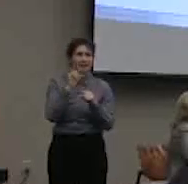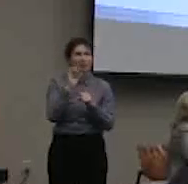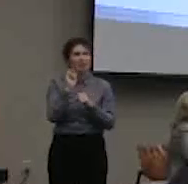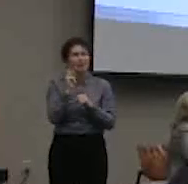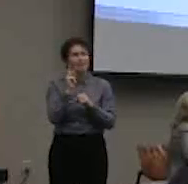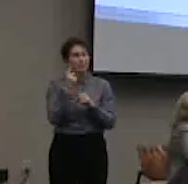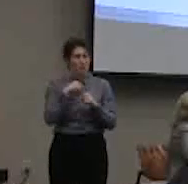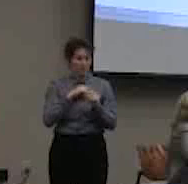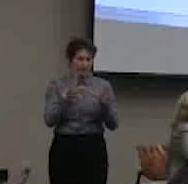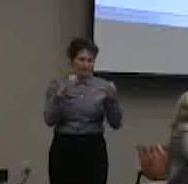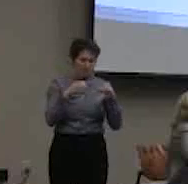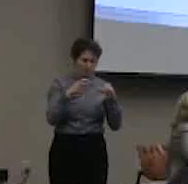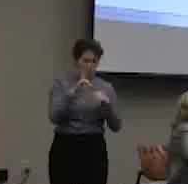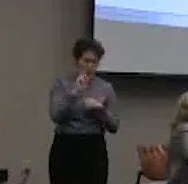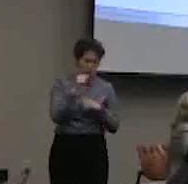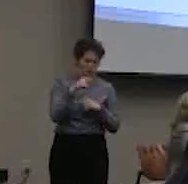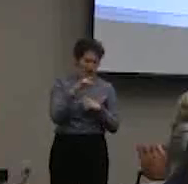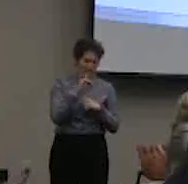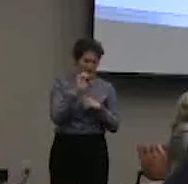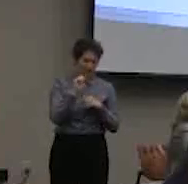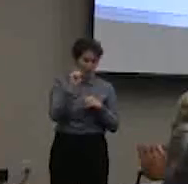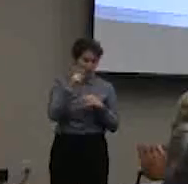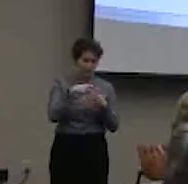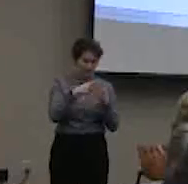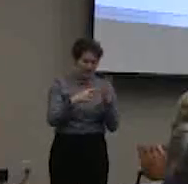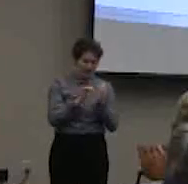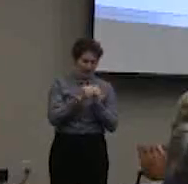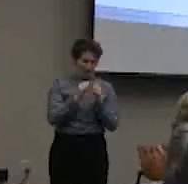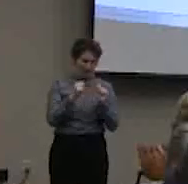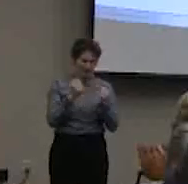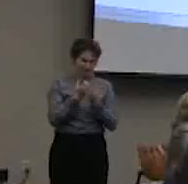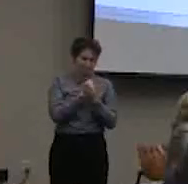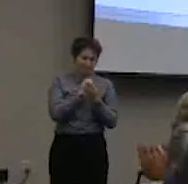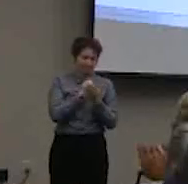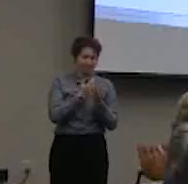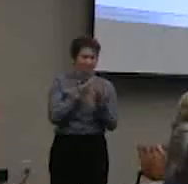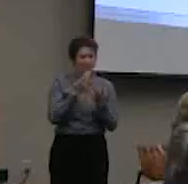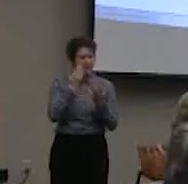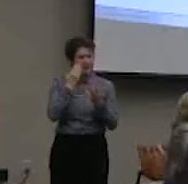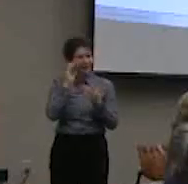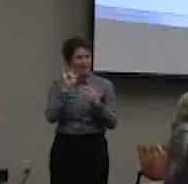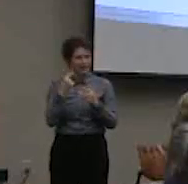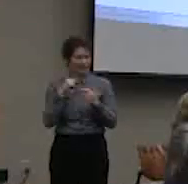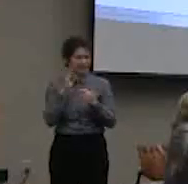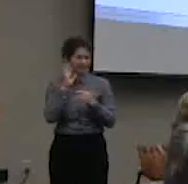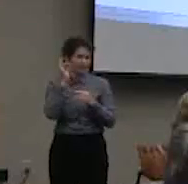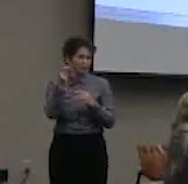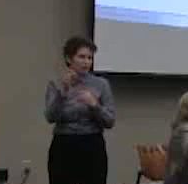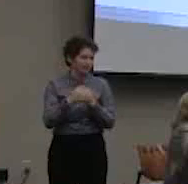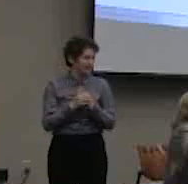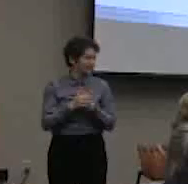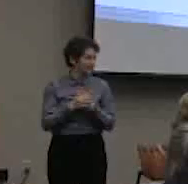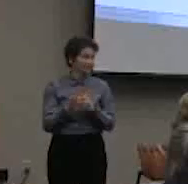Rapides. This is what we need. How can we get there? So that's where we're headed. Leslie, what's next?